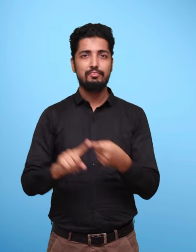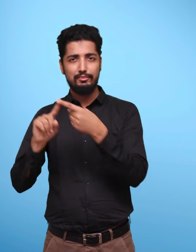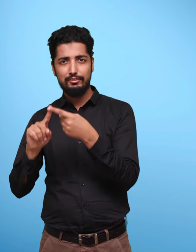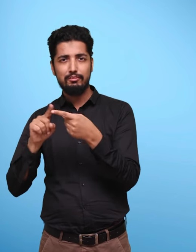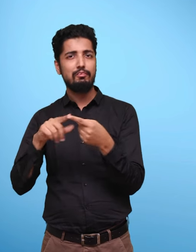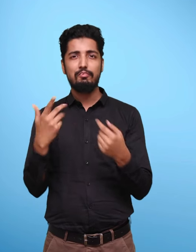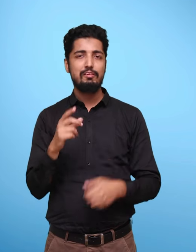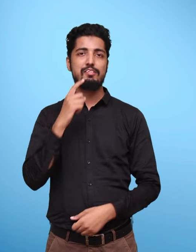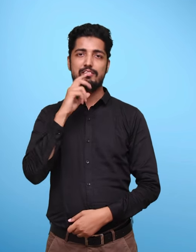egg.